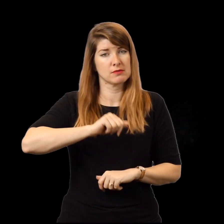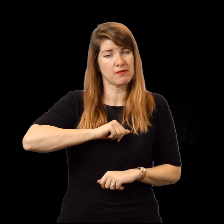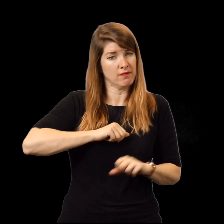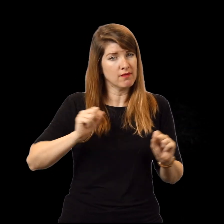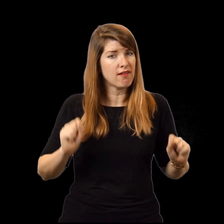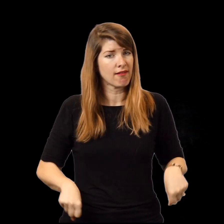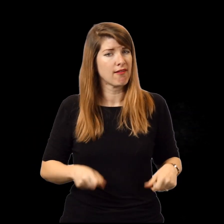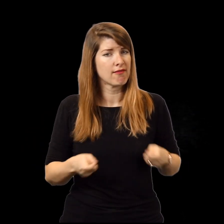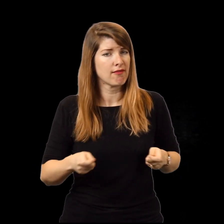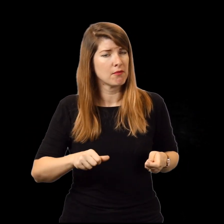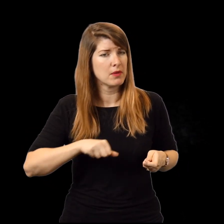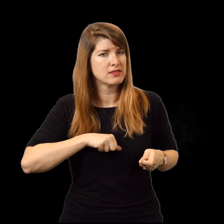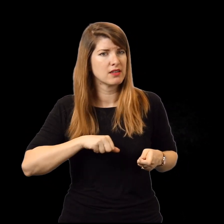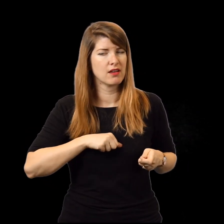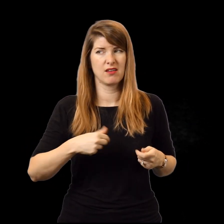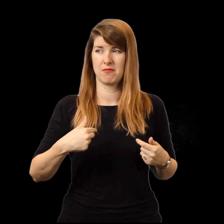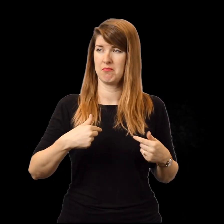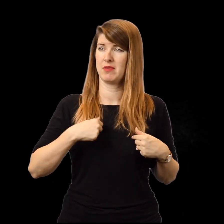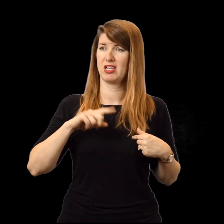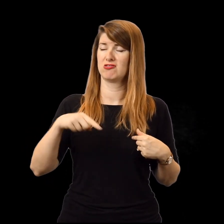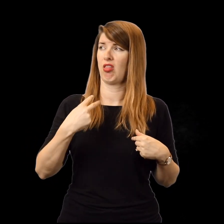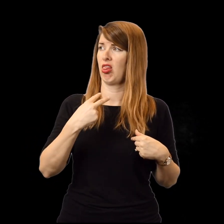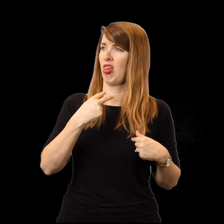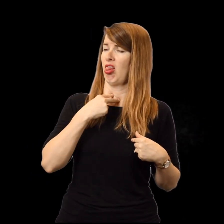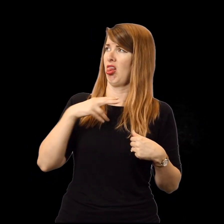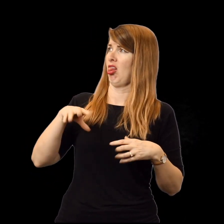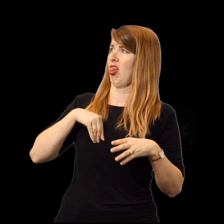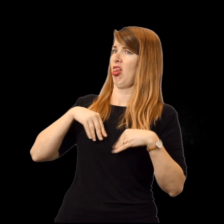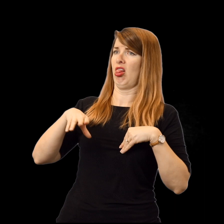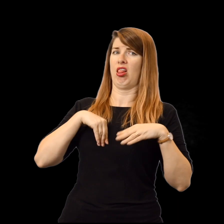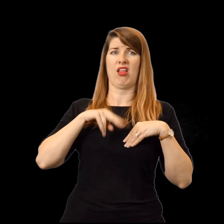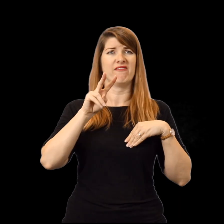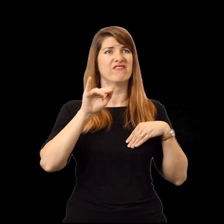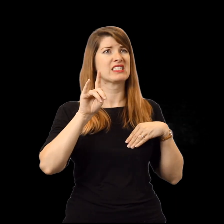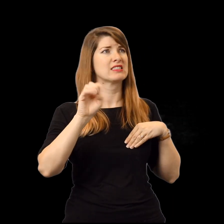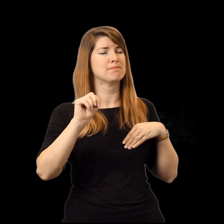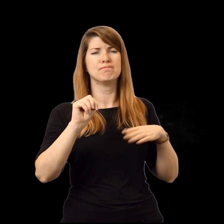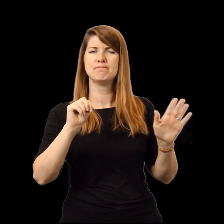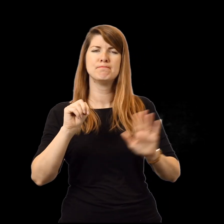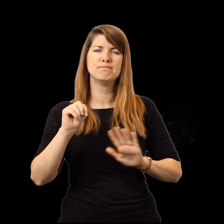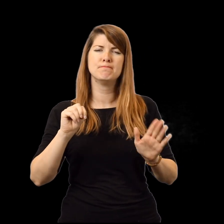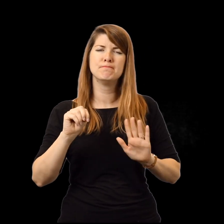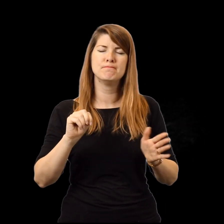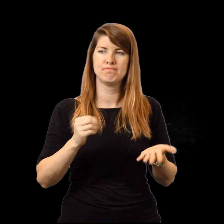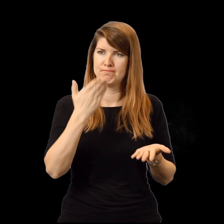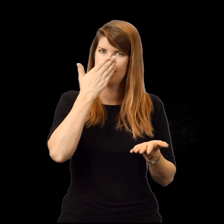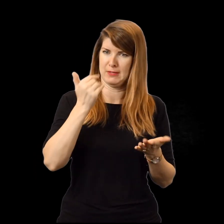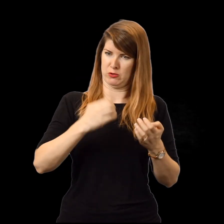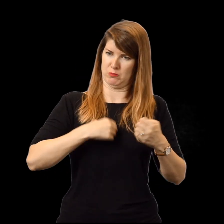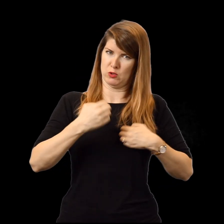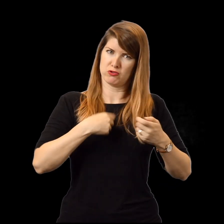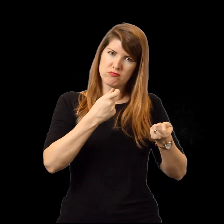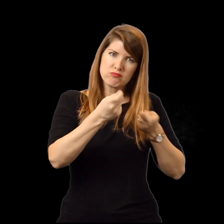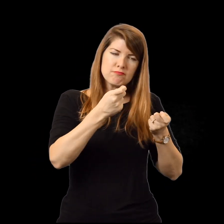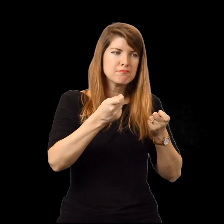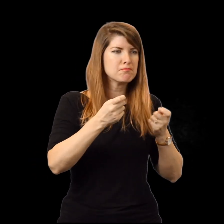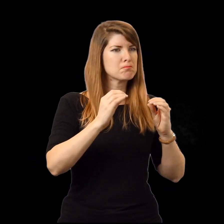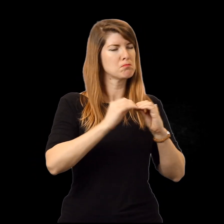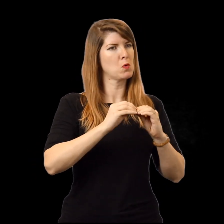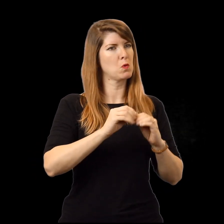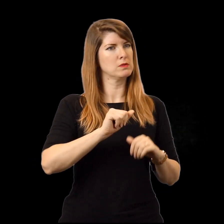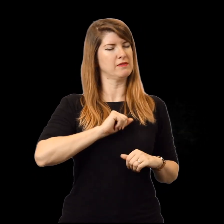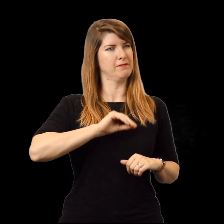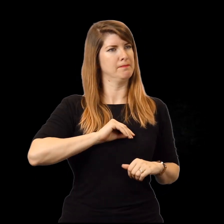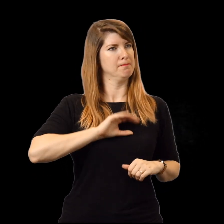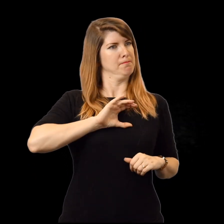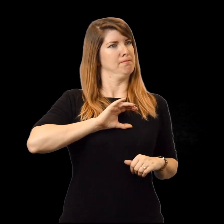change for themselves, that they're not victims in the world. They were better emotionally regulated, and they had